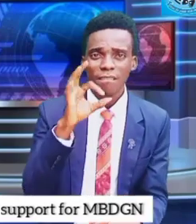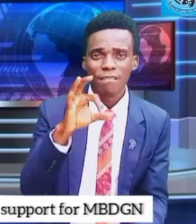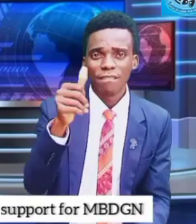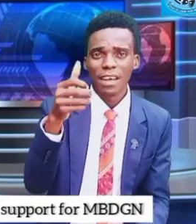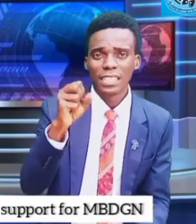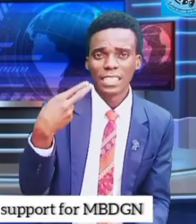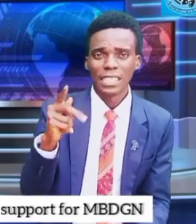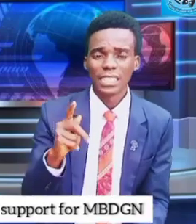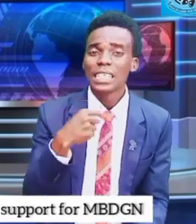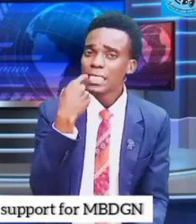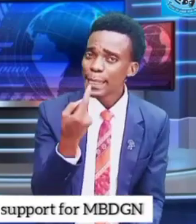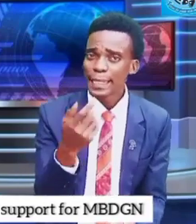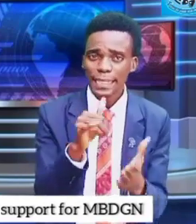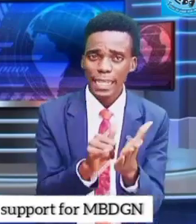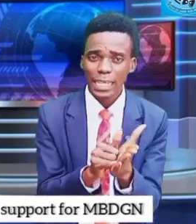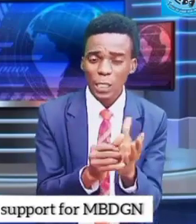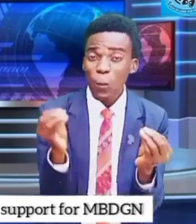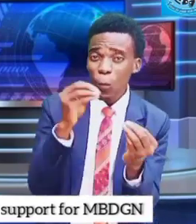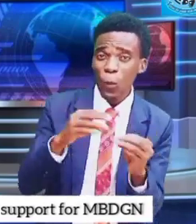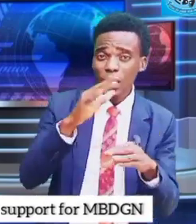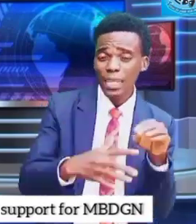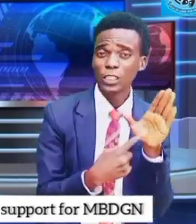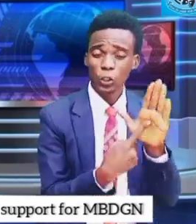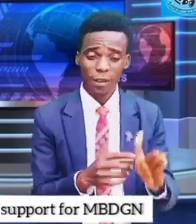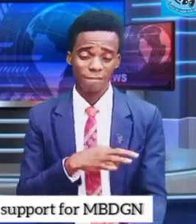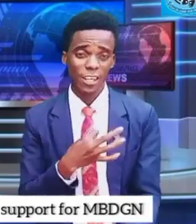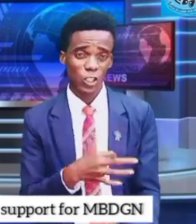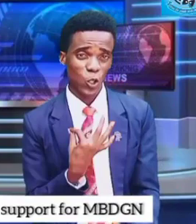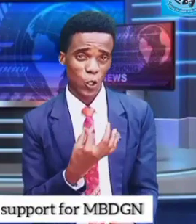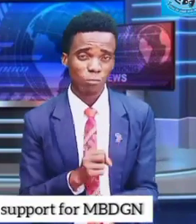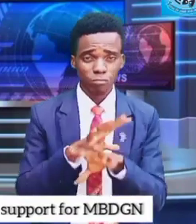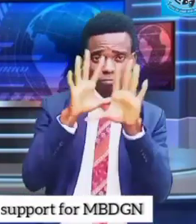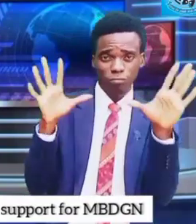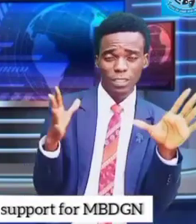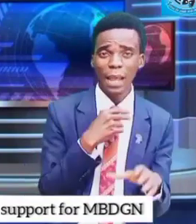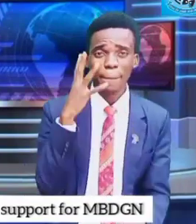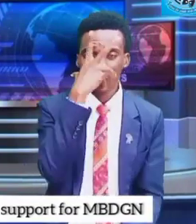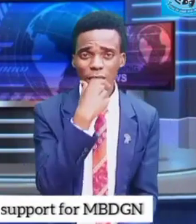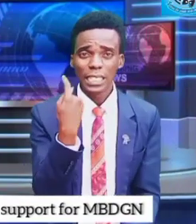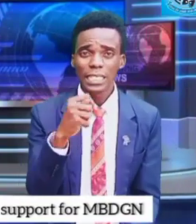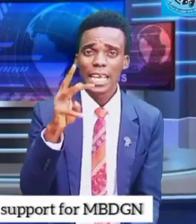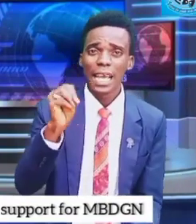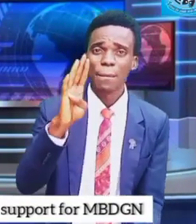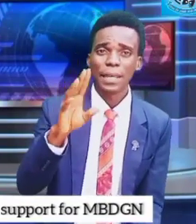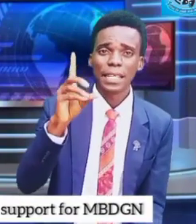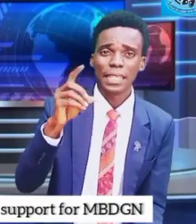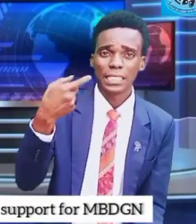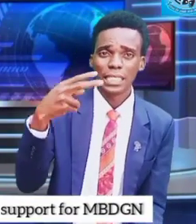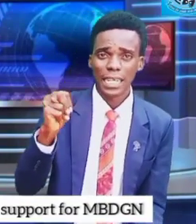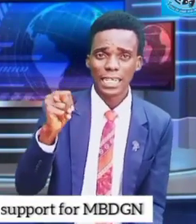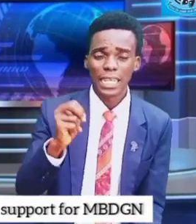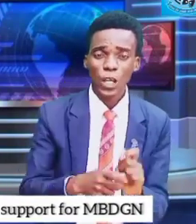Fashakin noted that other than showcasing fashion, glamour and beauty, the MBDGN